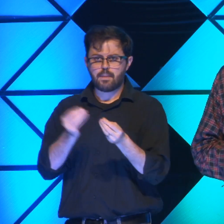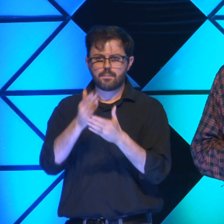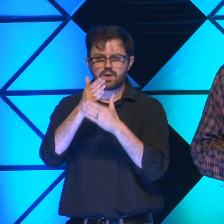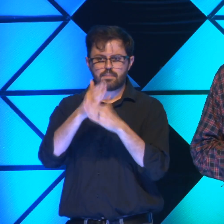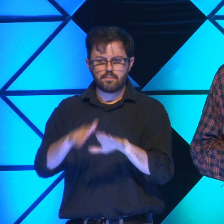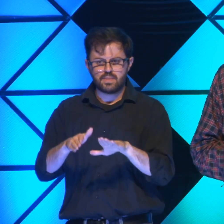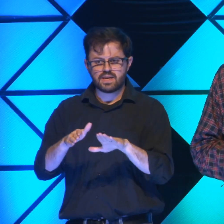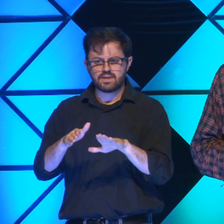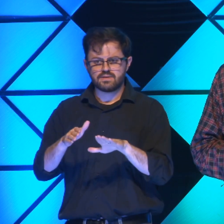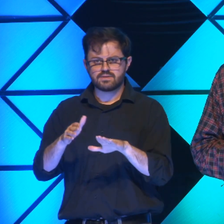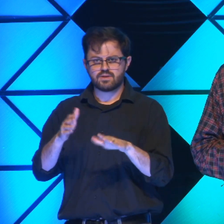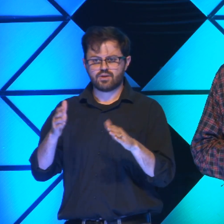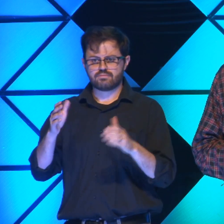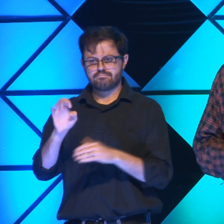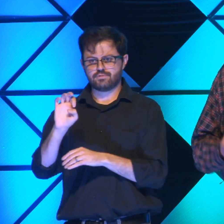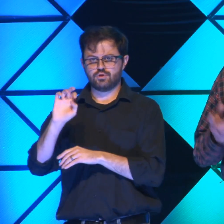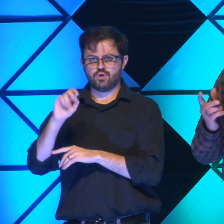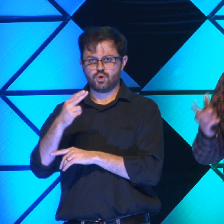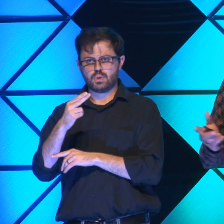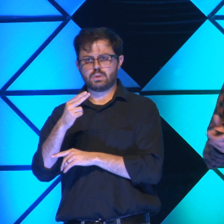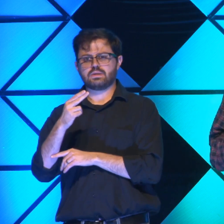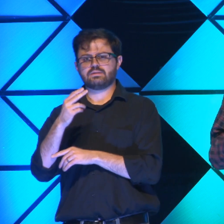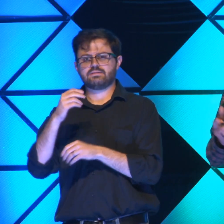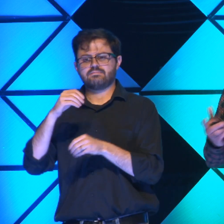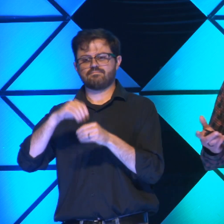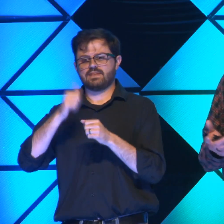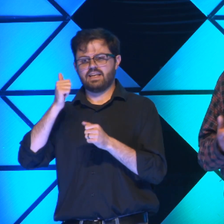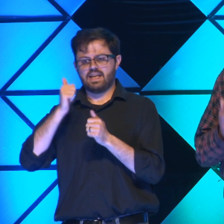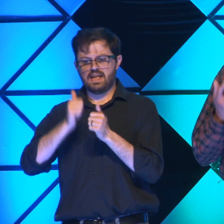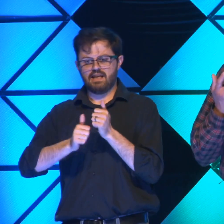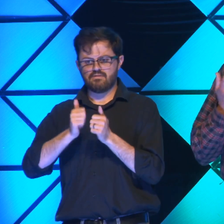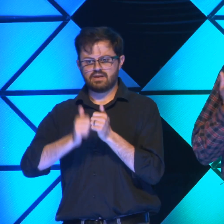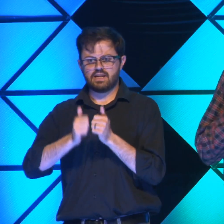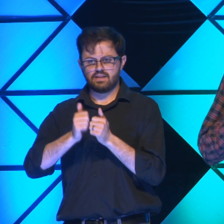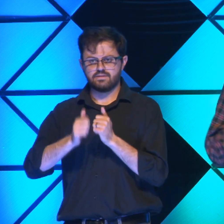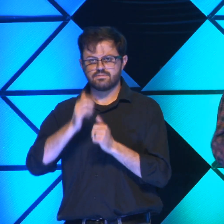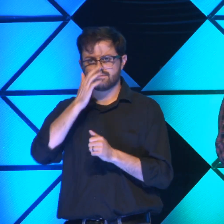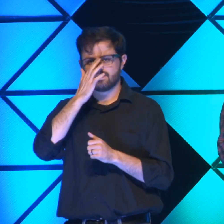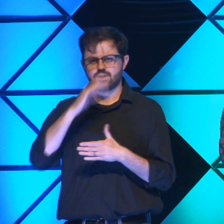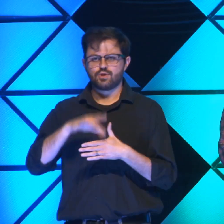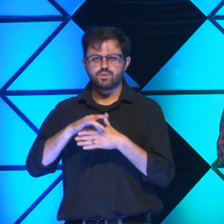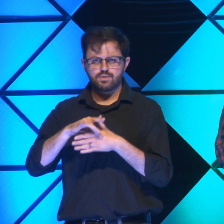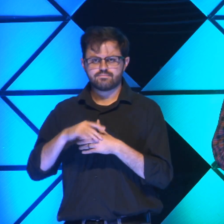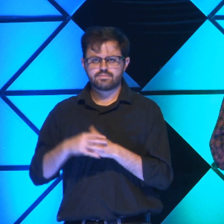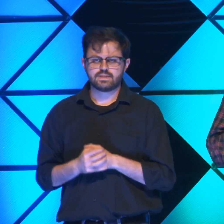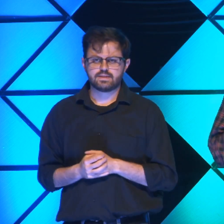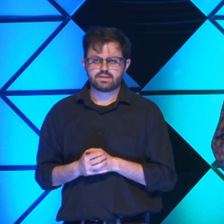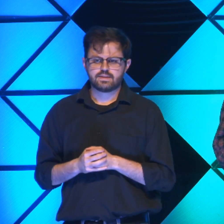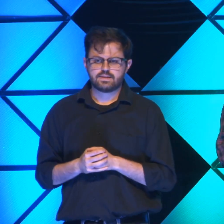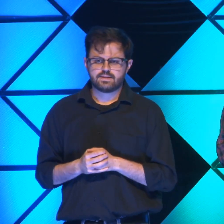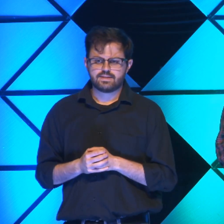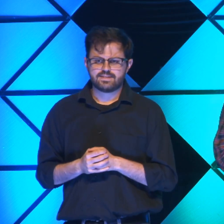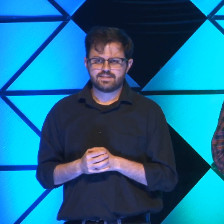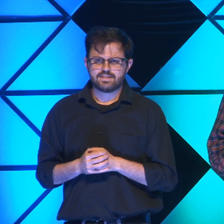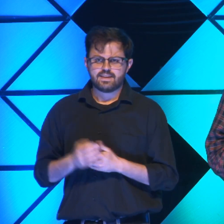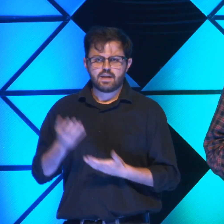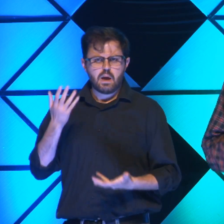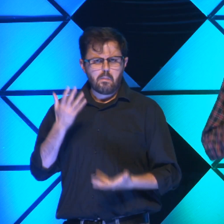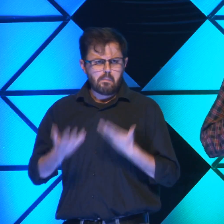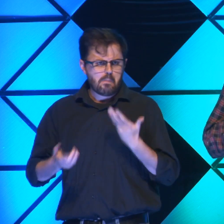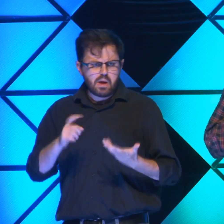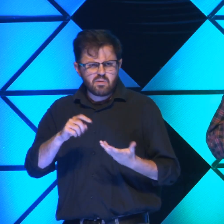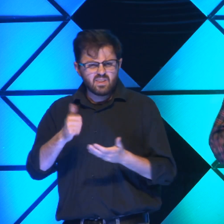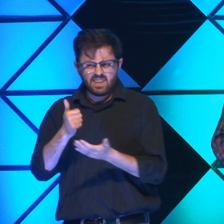life? Maybe you have something that you're passionate about and you need help from others to make a bigger